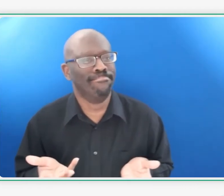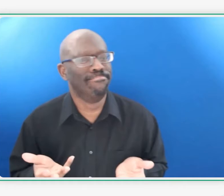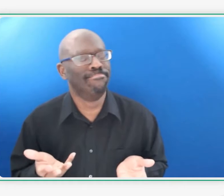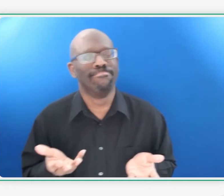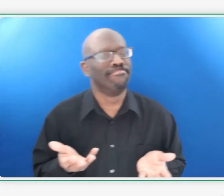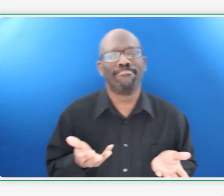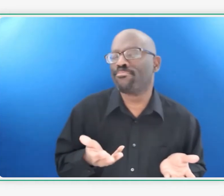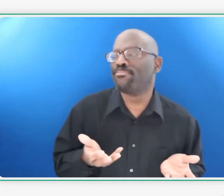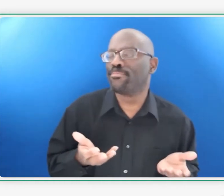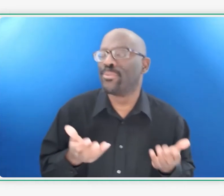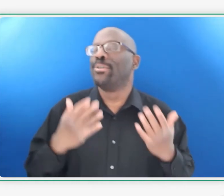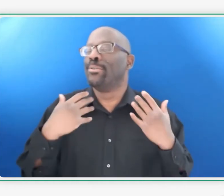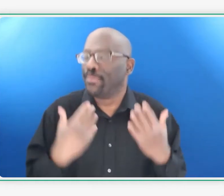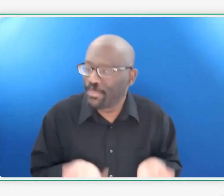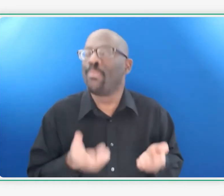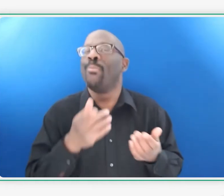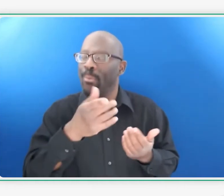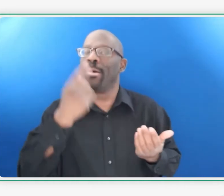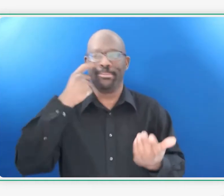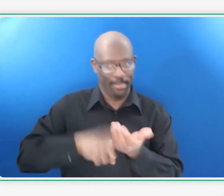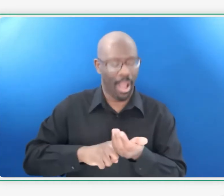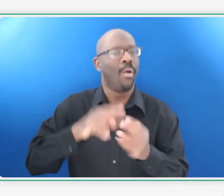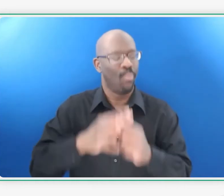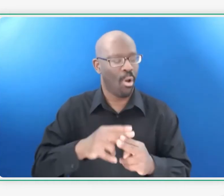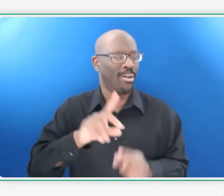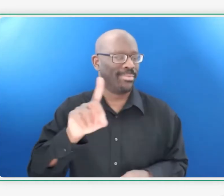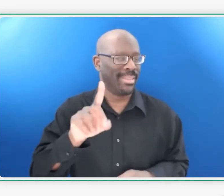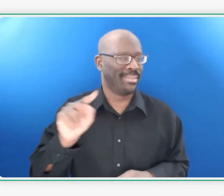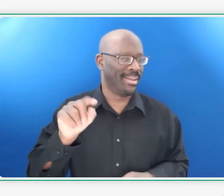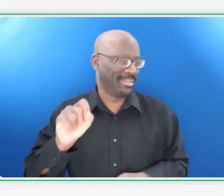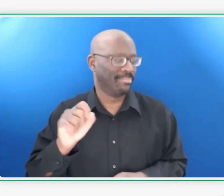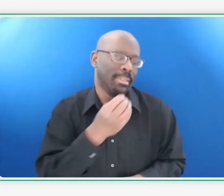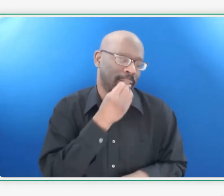And that has a direct impact on their financial literacy.